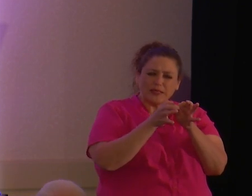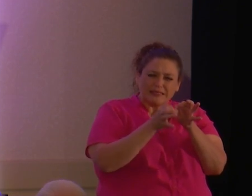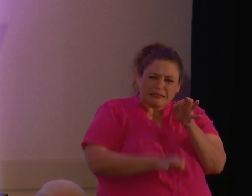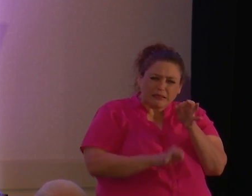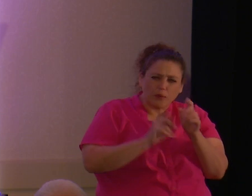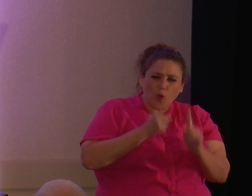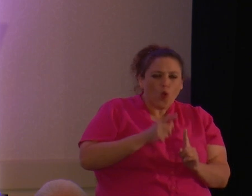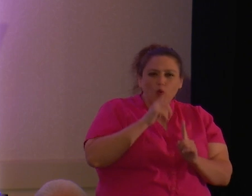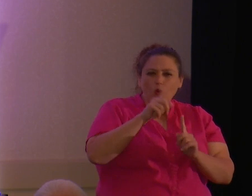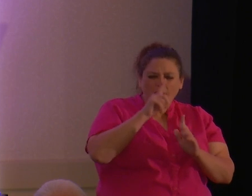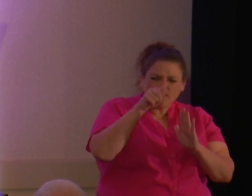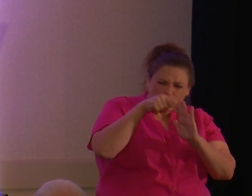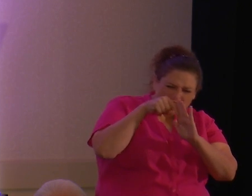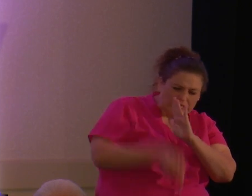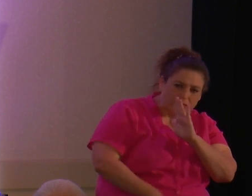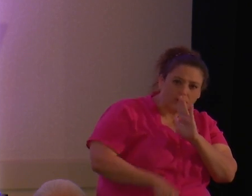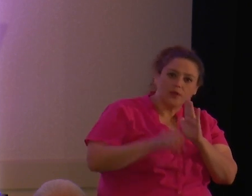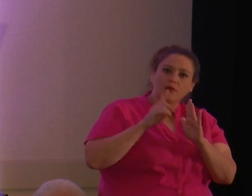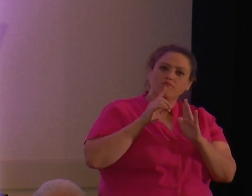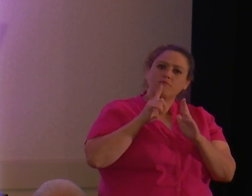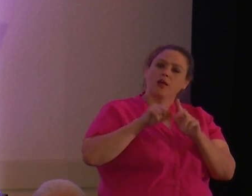very much detail. These are three